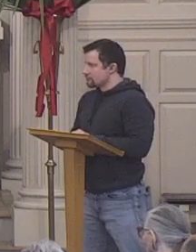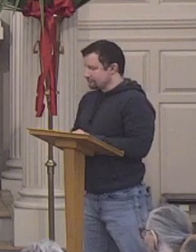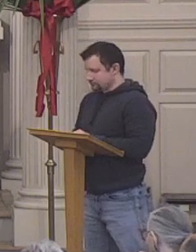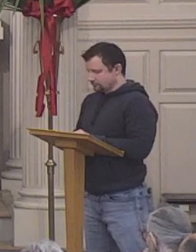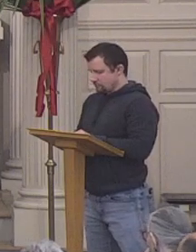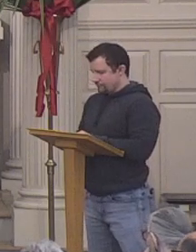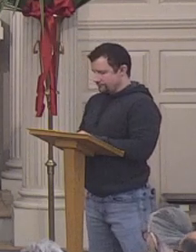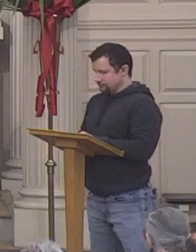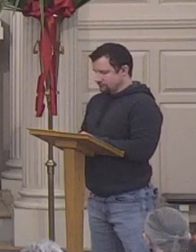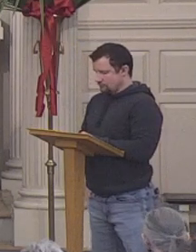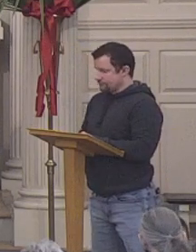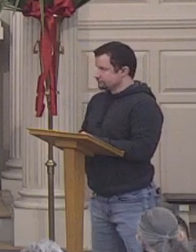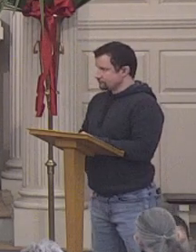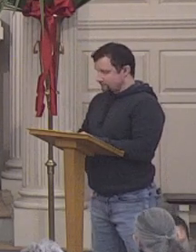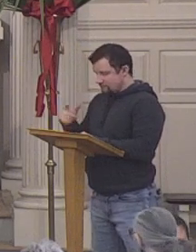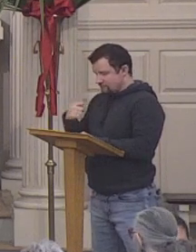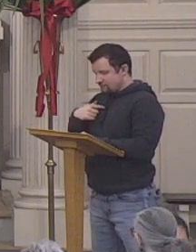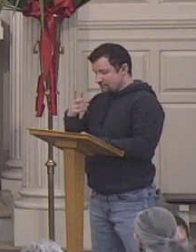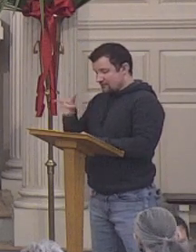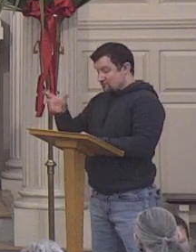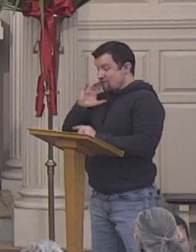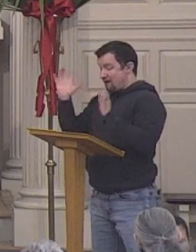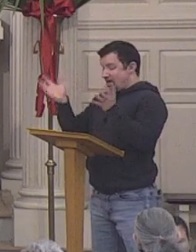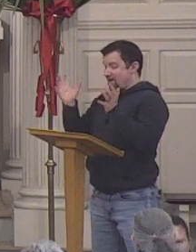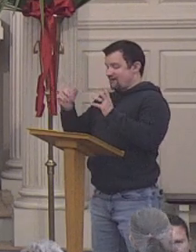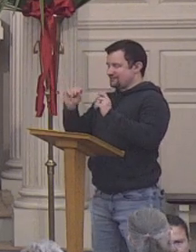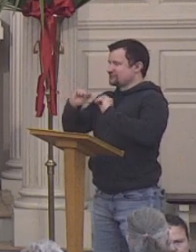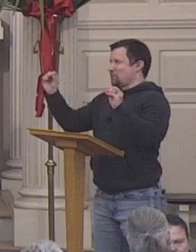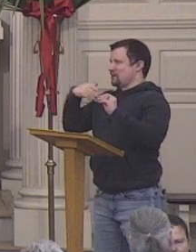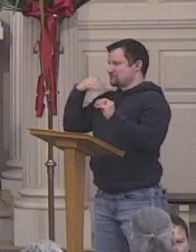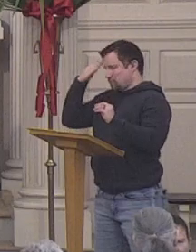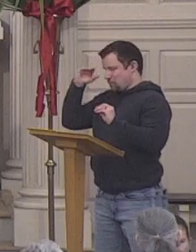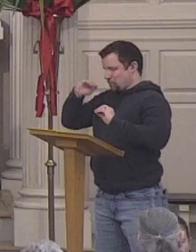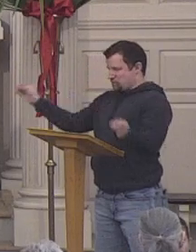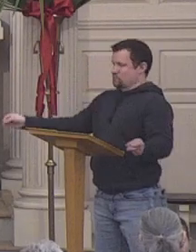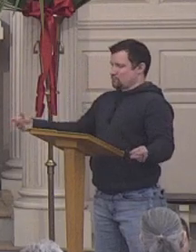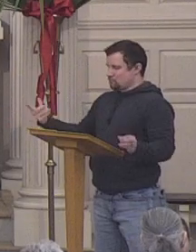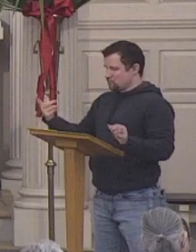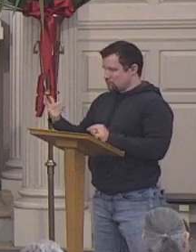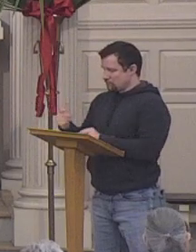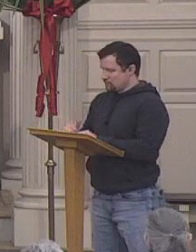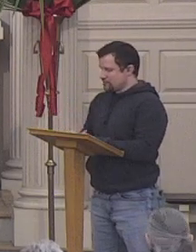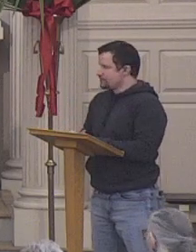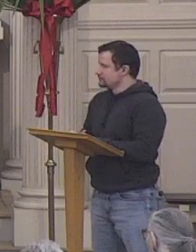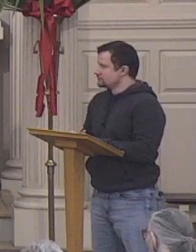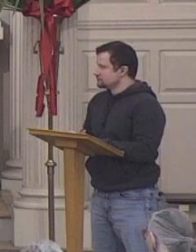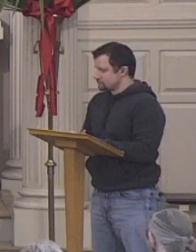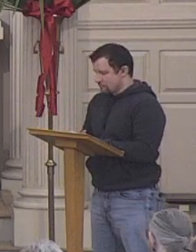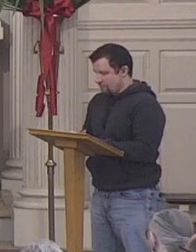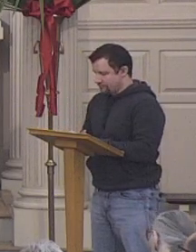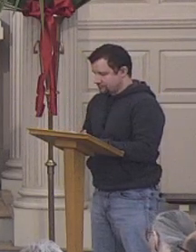He began to curse and to swear, "I do not know this man about whom you are talking."